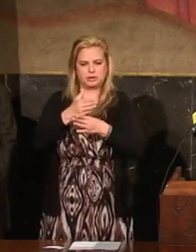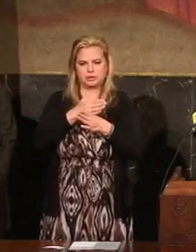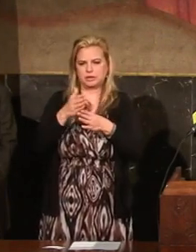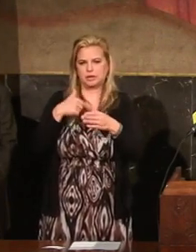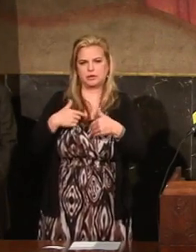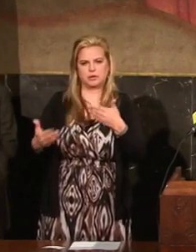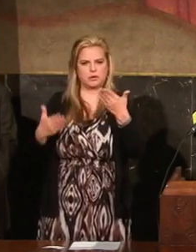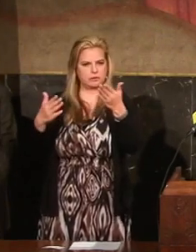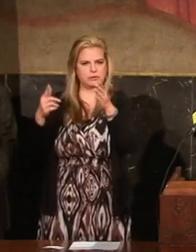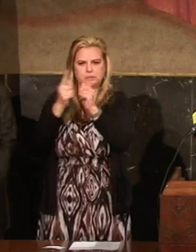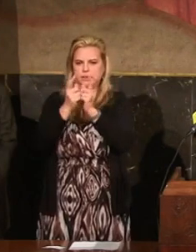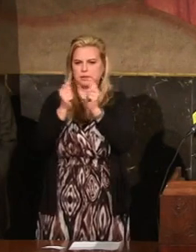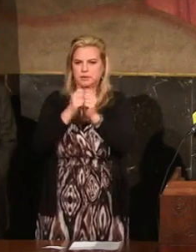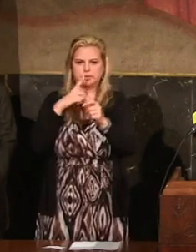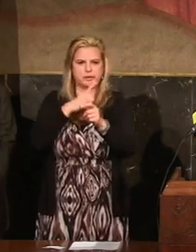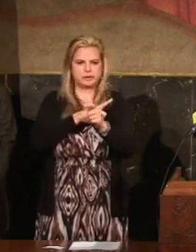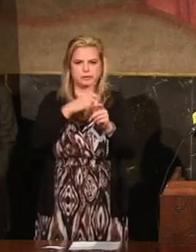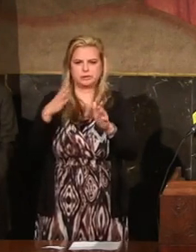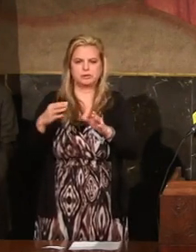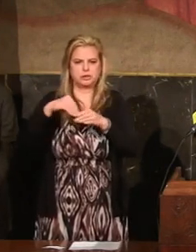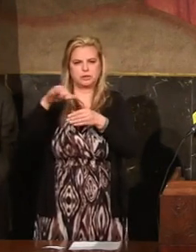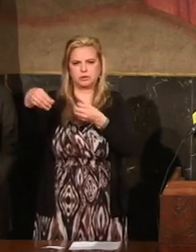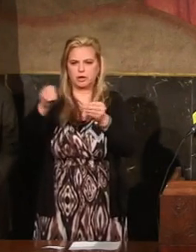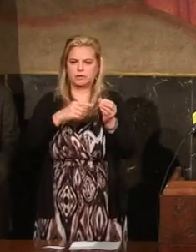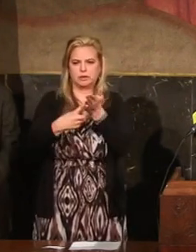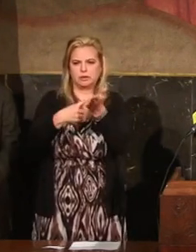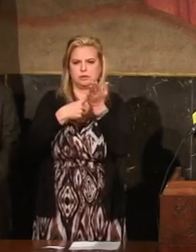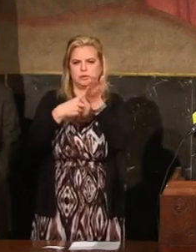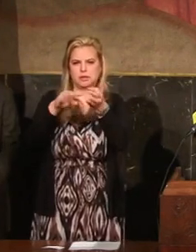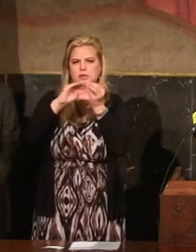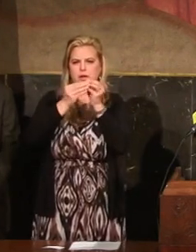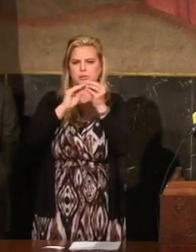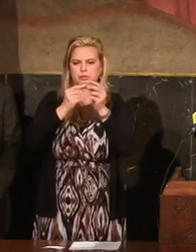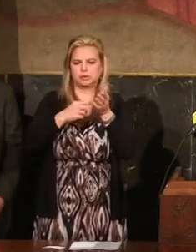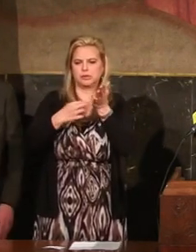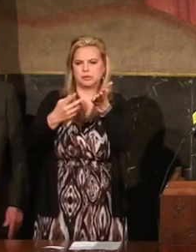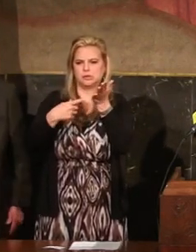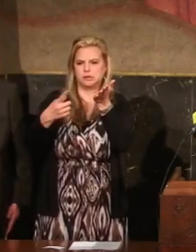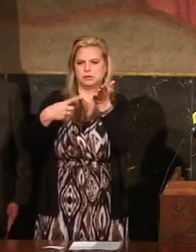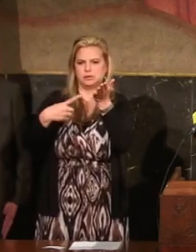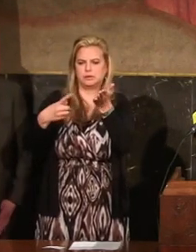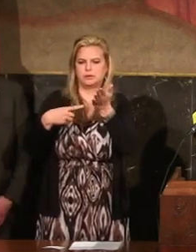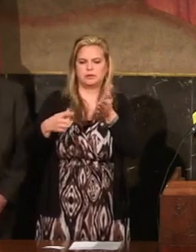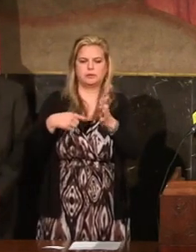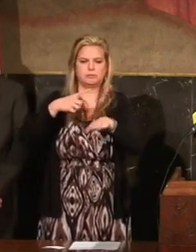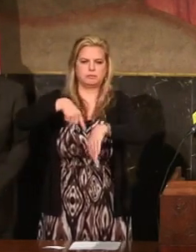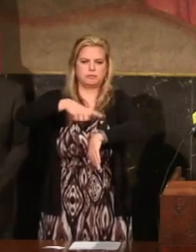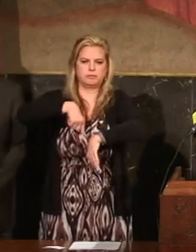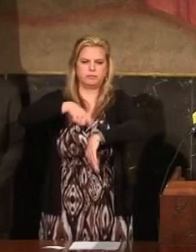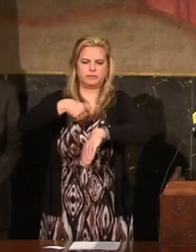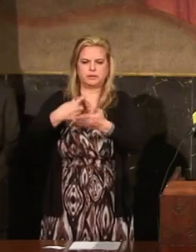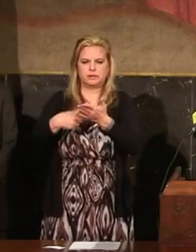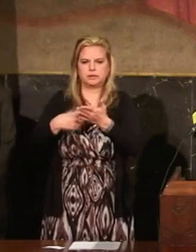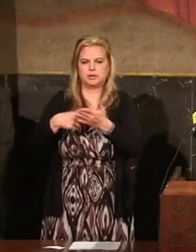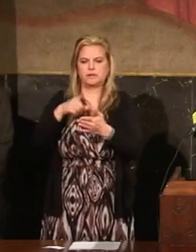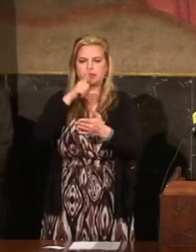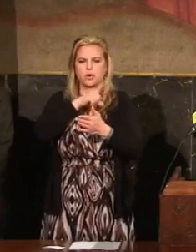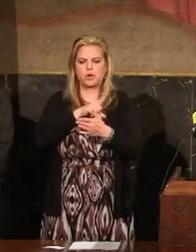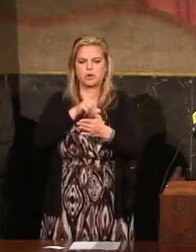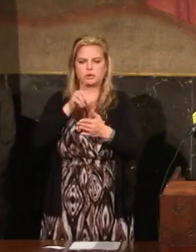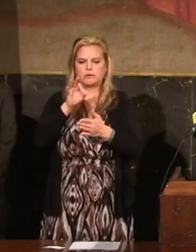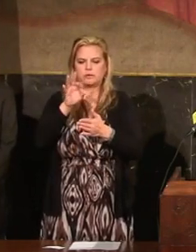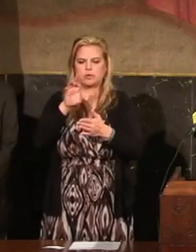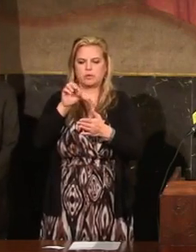legislator in their office, go over the numbers, educate them. We have spent countless hours discussing the issue of fraud, waste, and abuse,